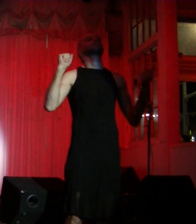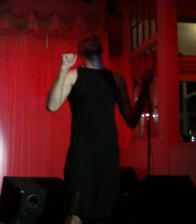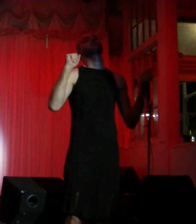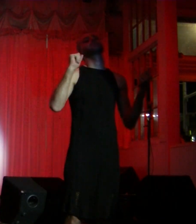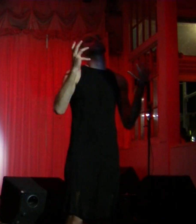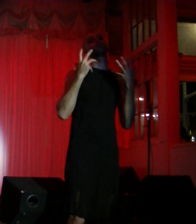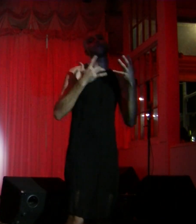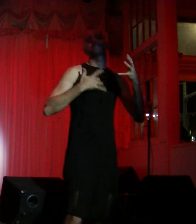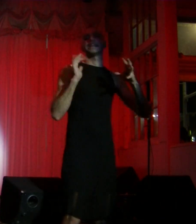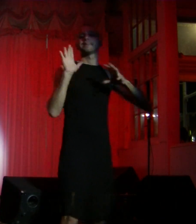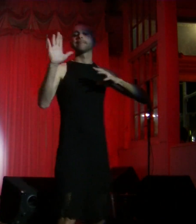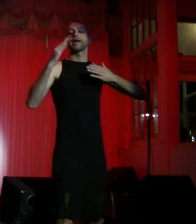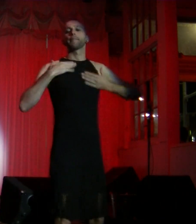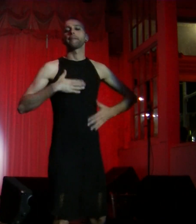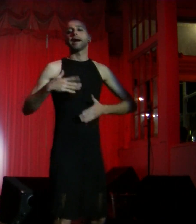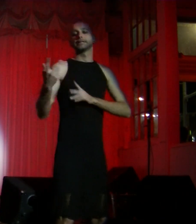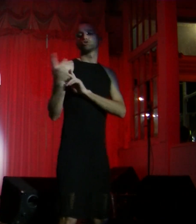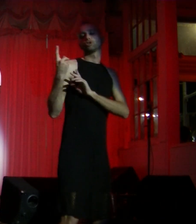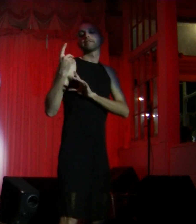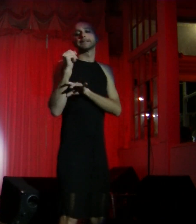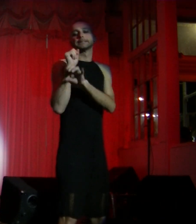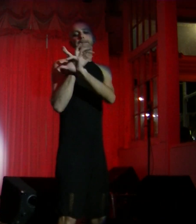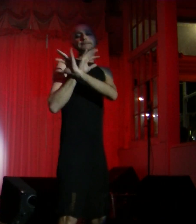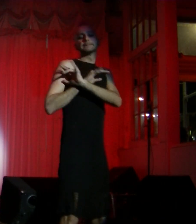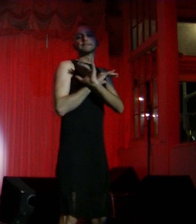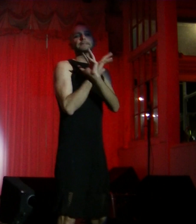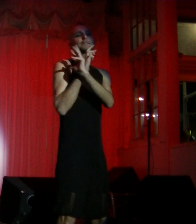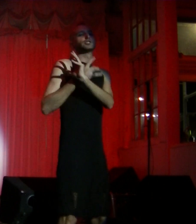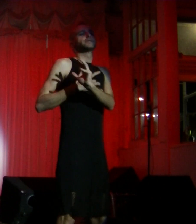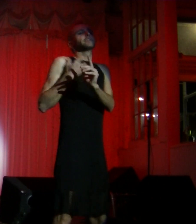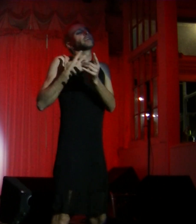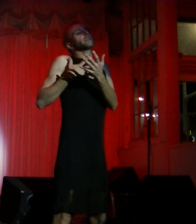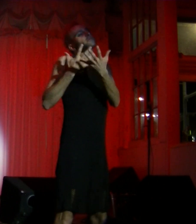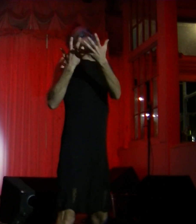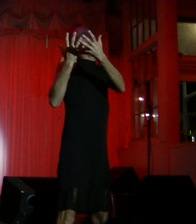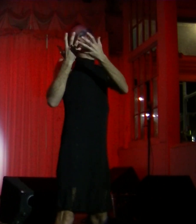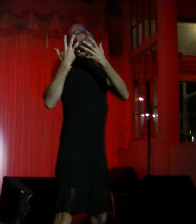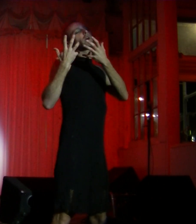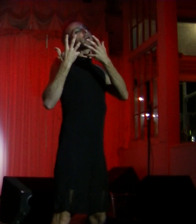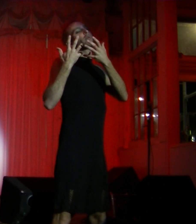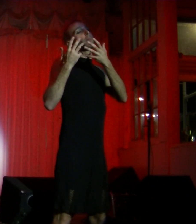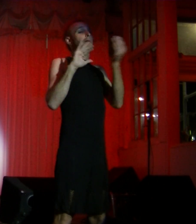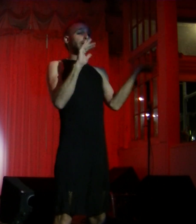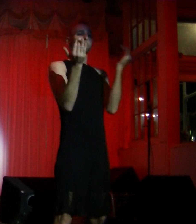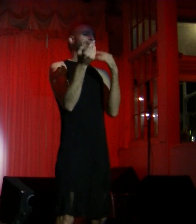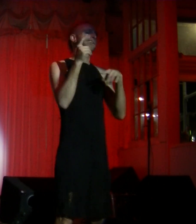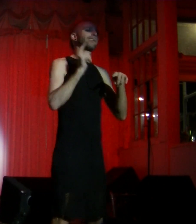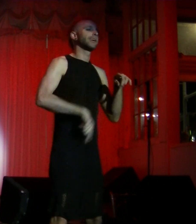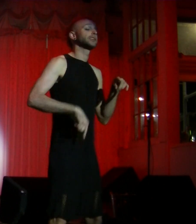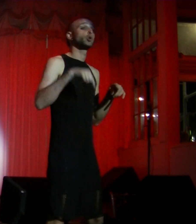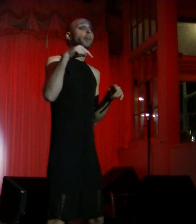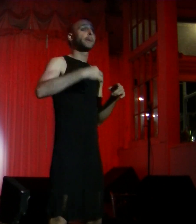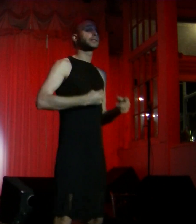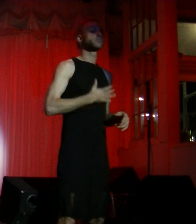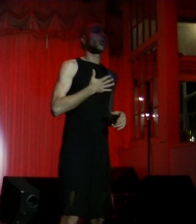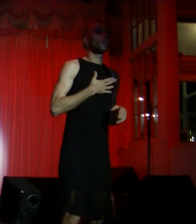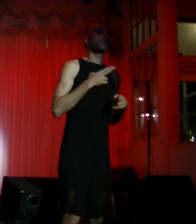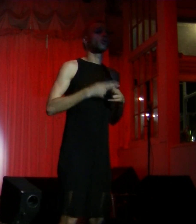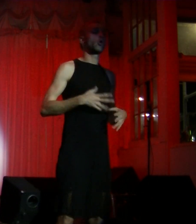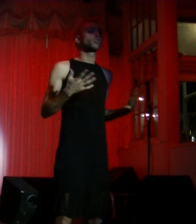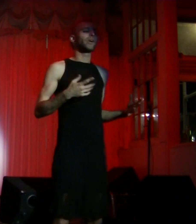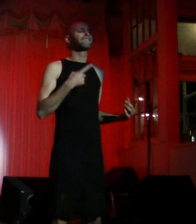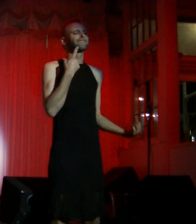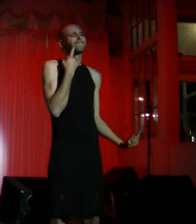with somebody's body. There literally is just nothing like it. So this poem is called Finally a Slow